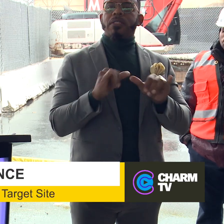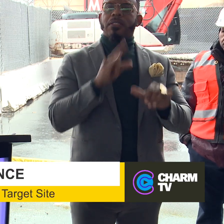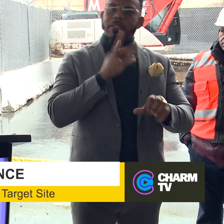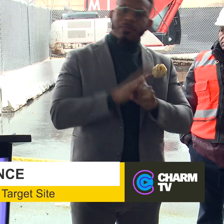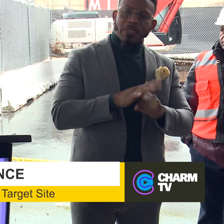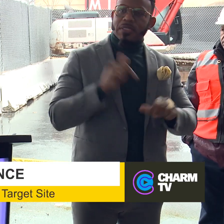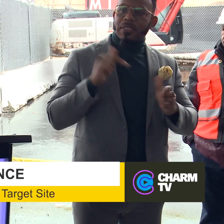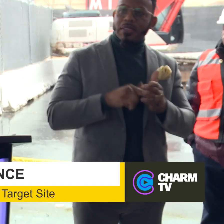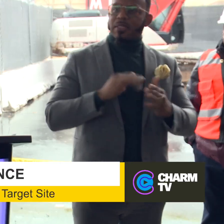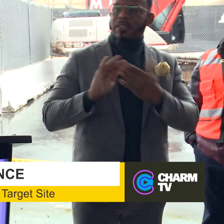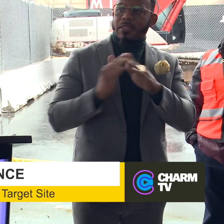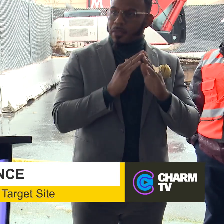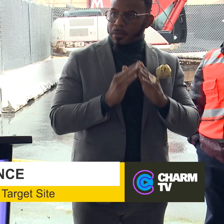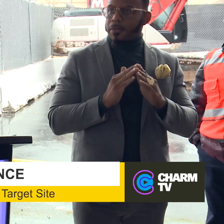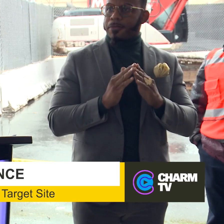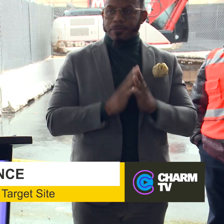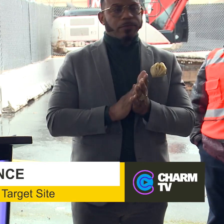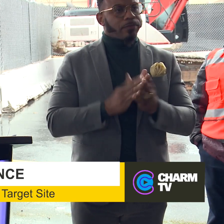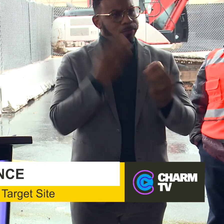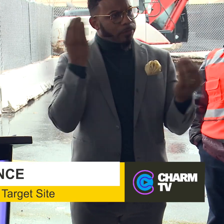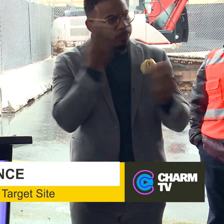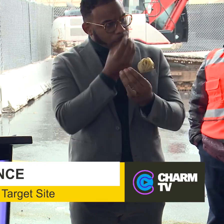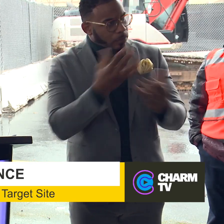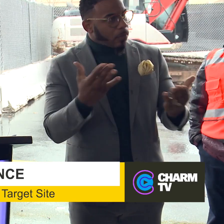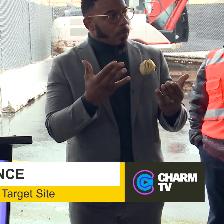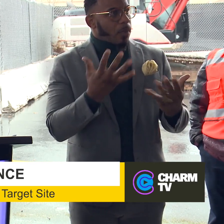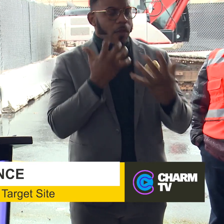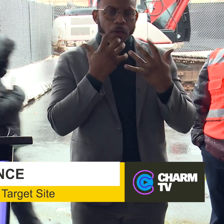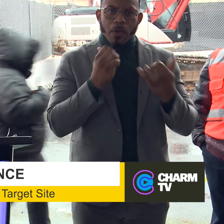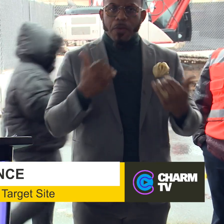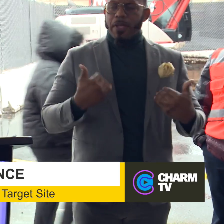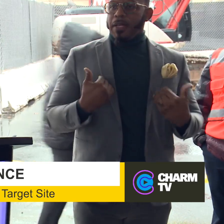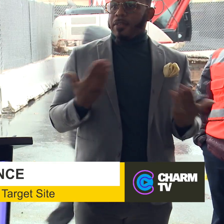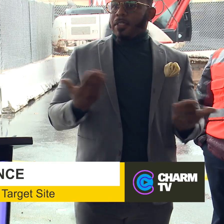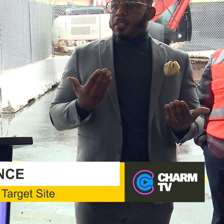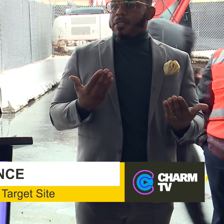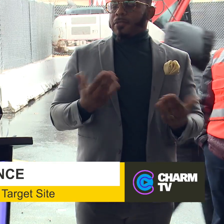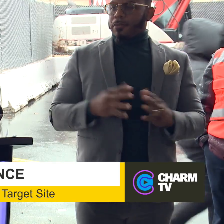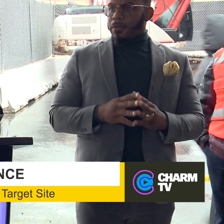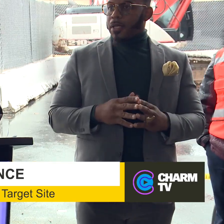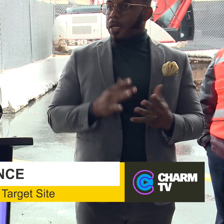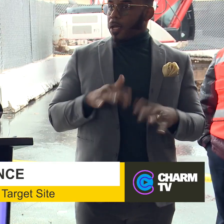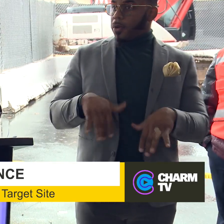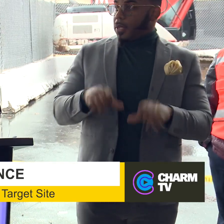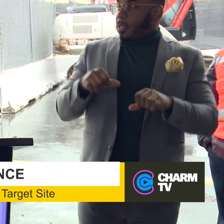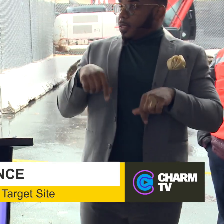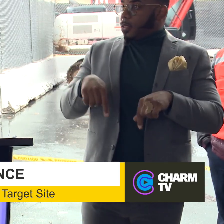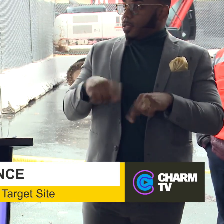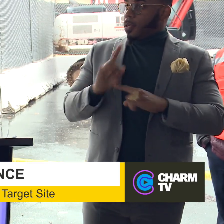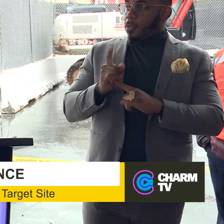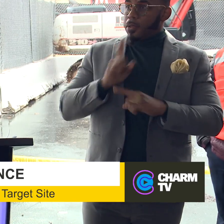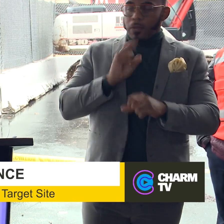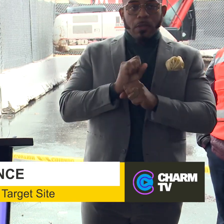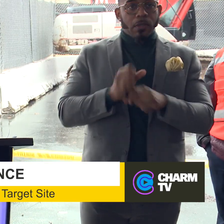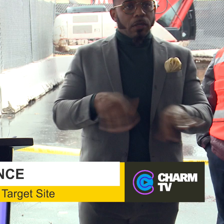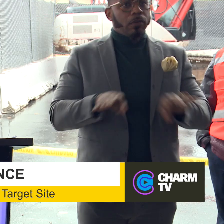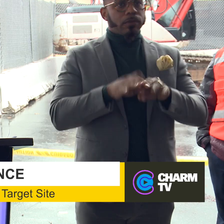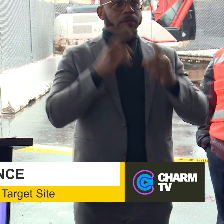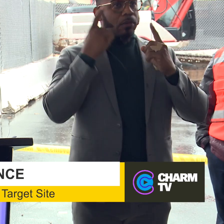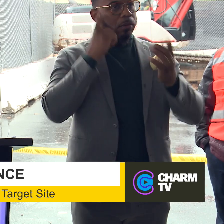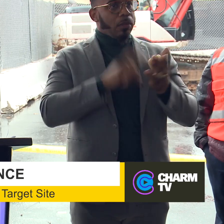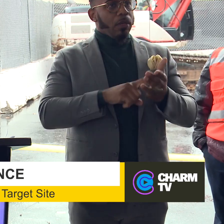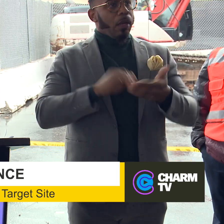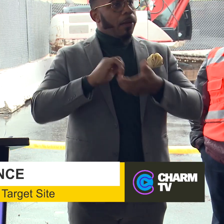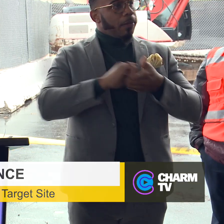to this neighborhood and letting folks know the treasure that we have here in Mondawmin. I want to take a moment really quickly to acknowledge